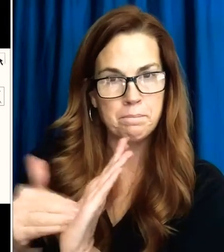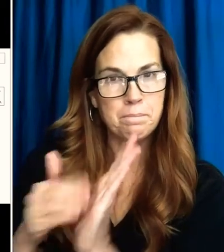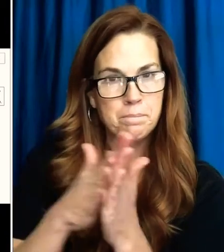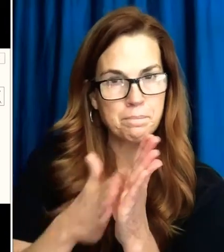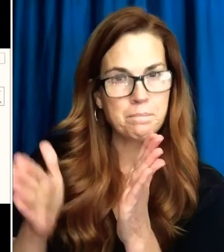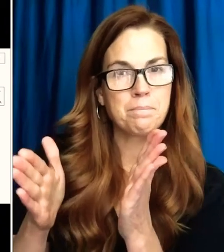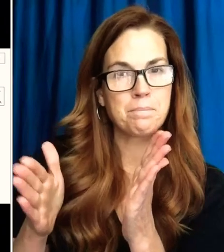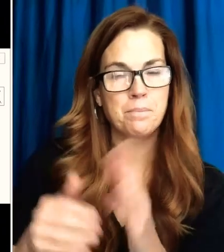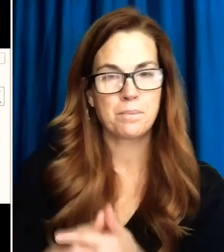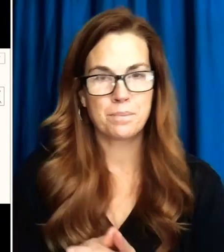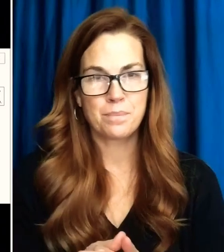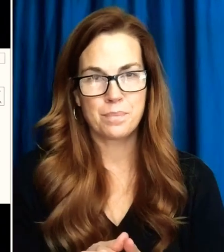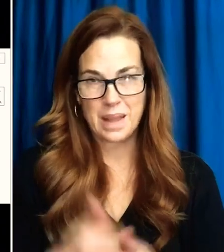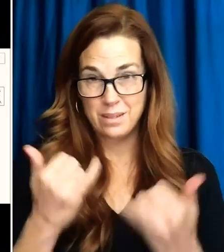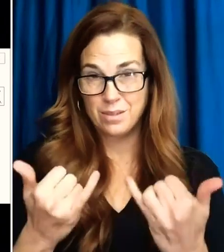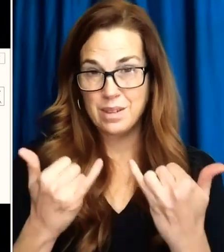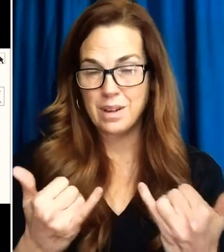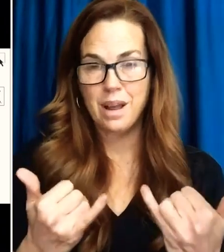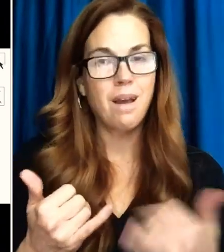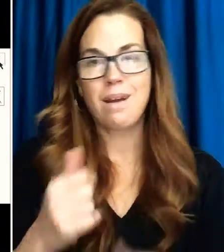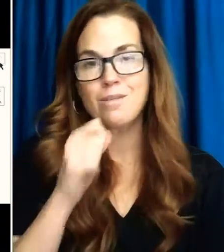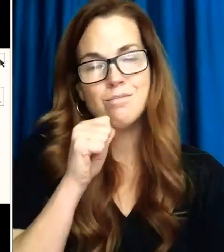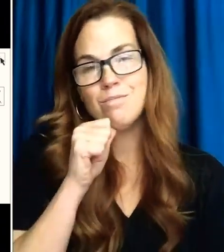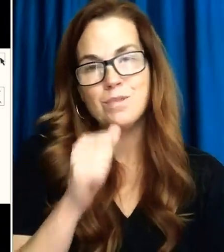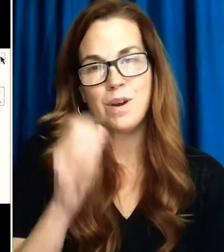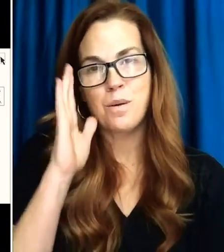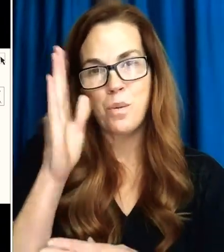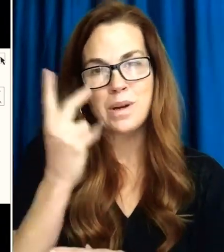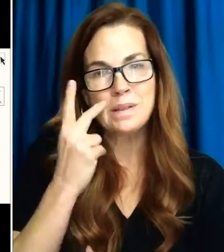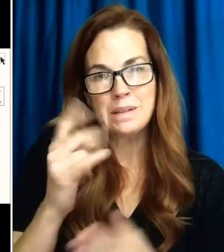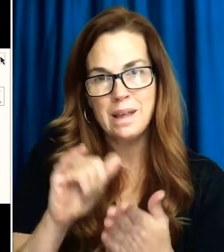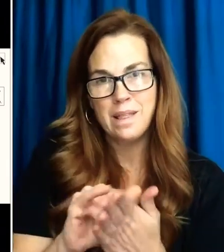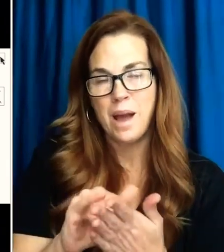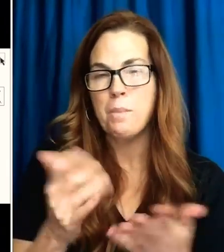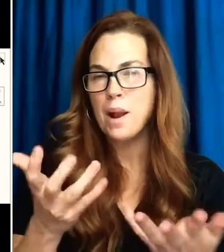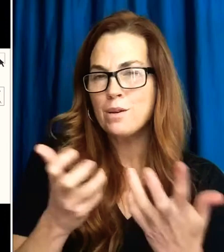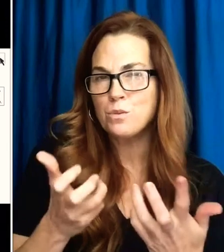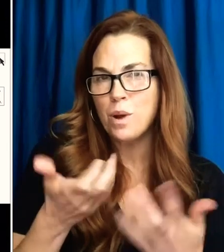to introduce that today because